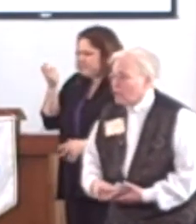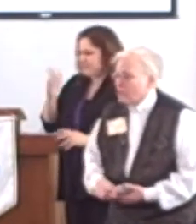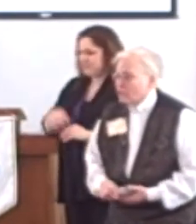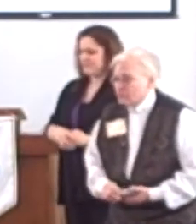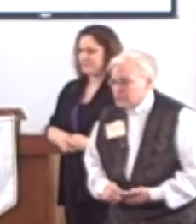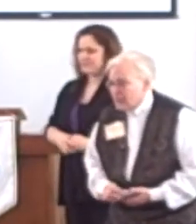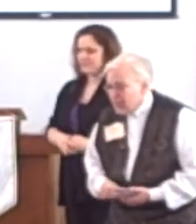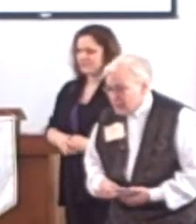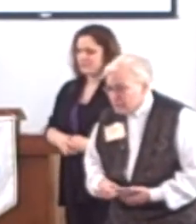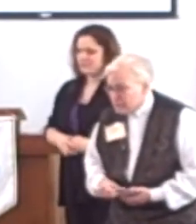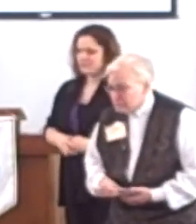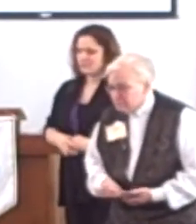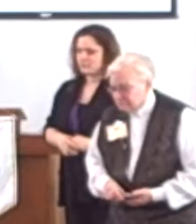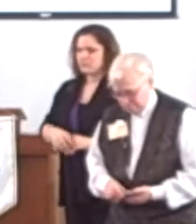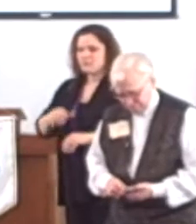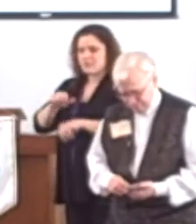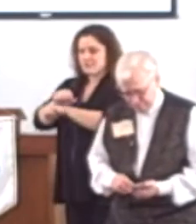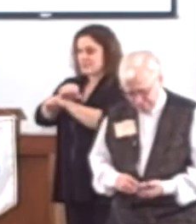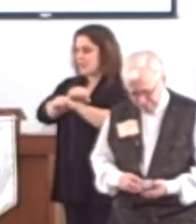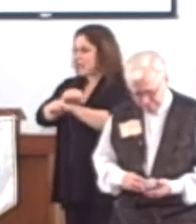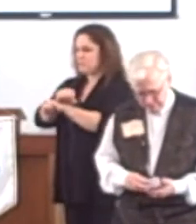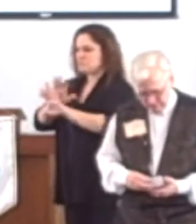We no longer own slaves.